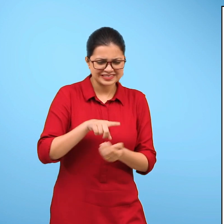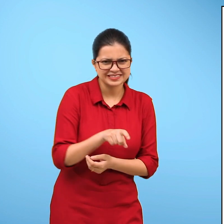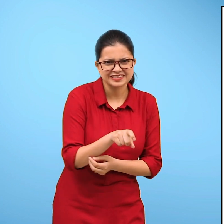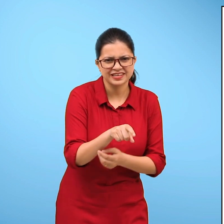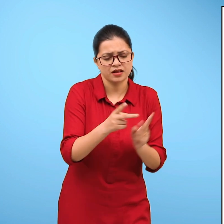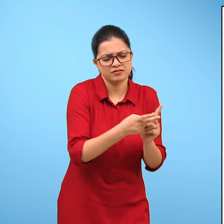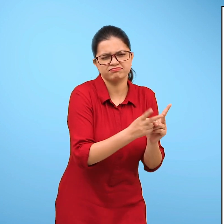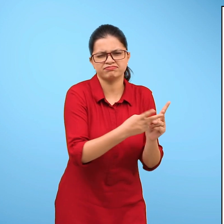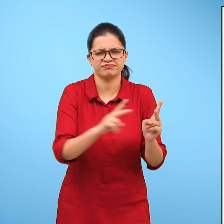Insect.